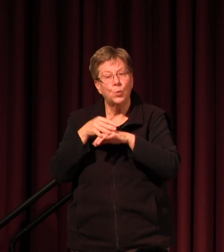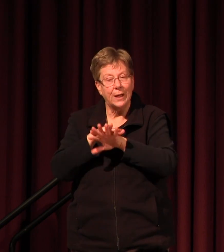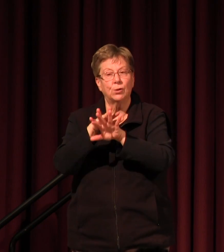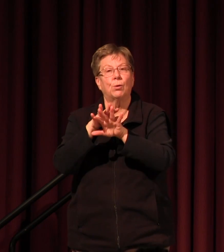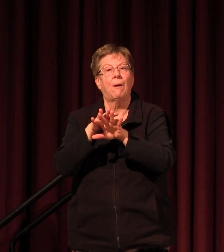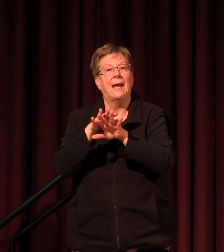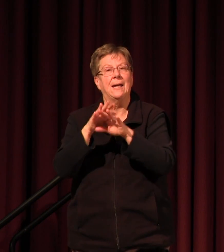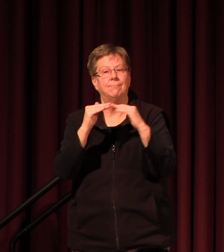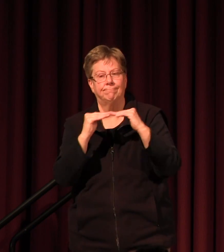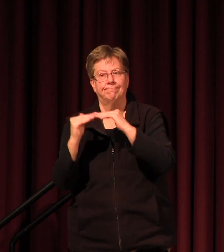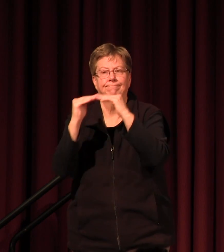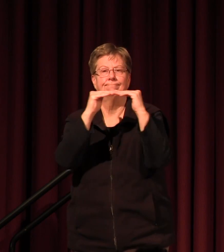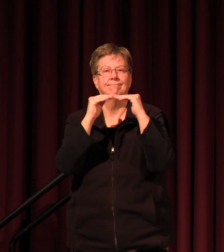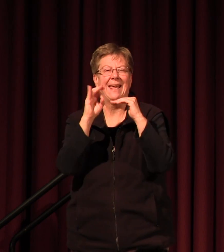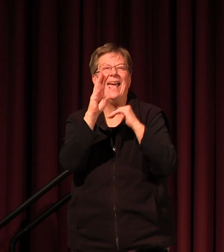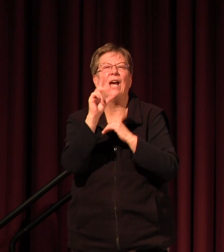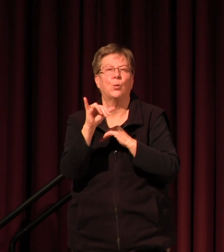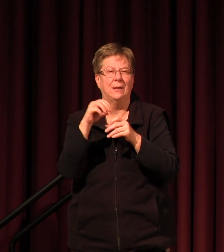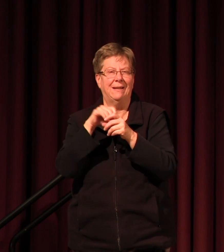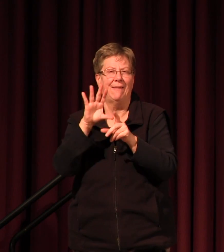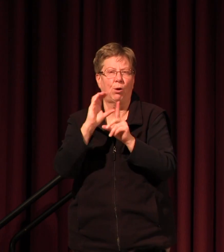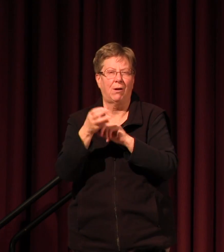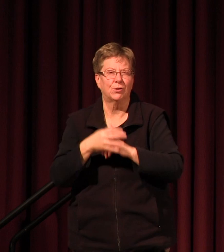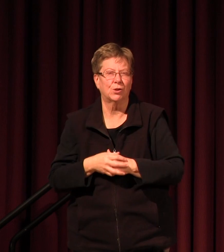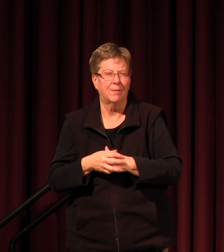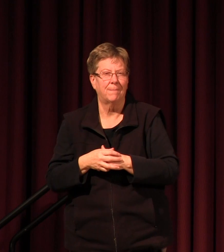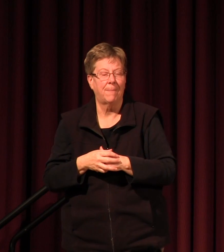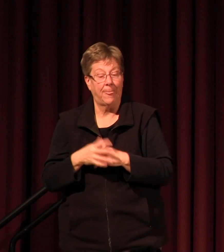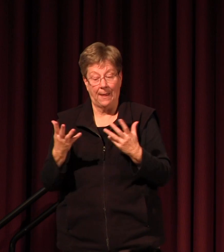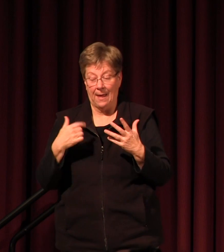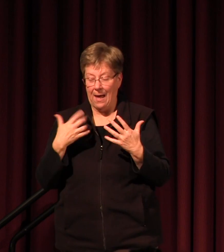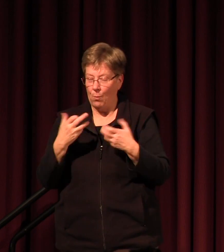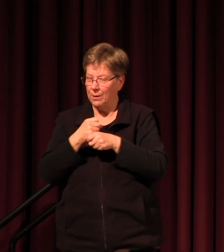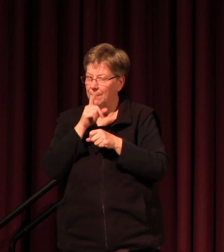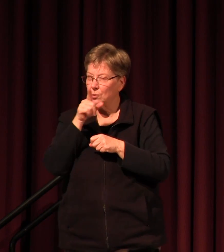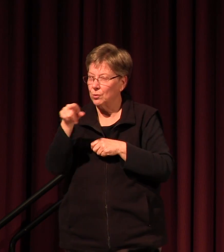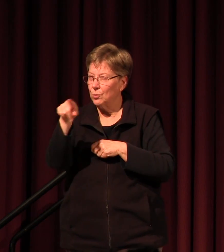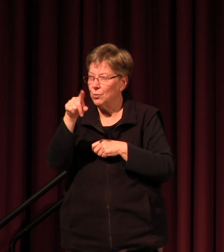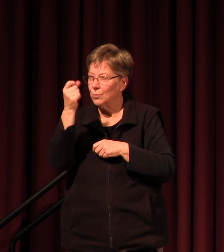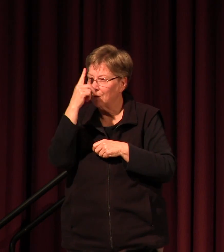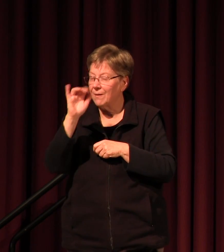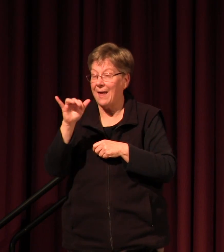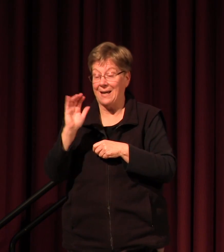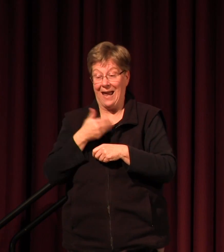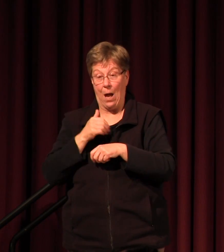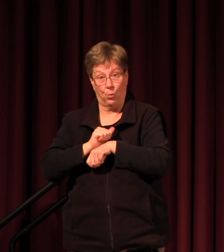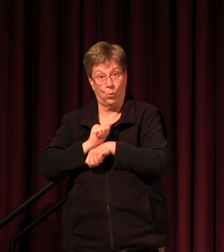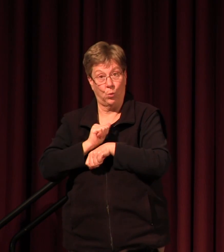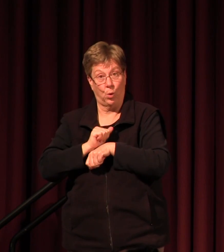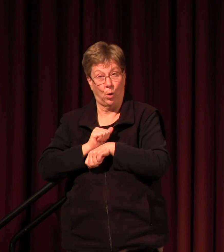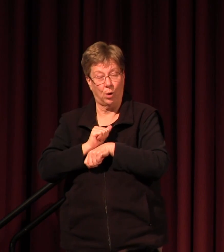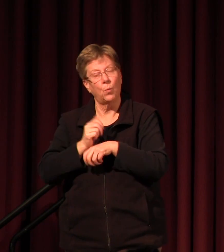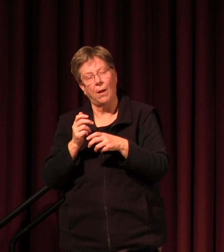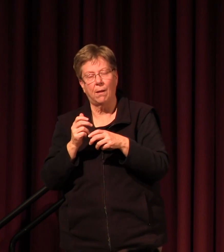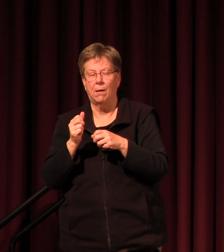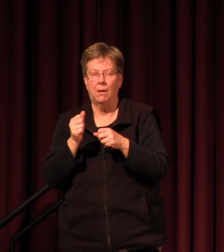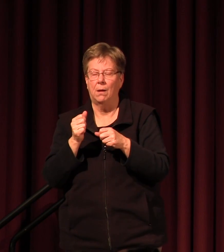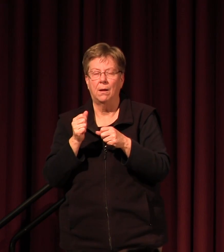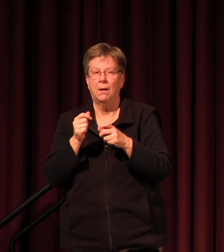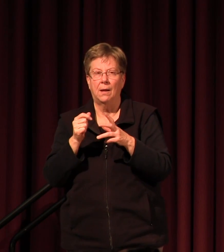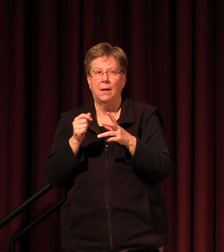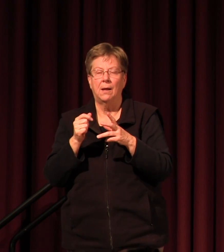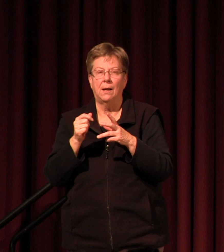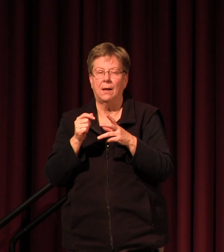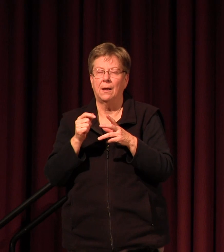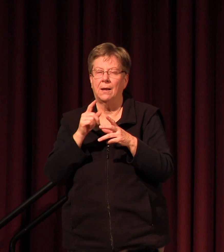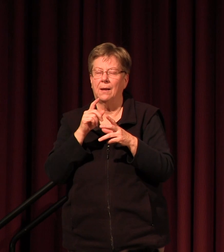their culture. A thing that I want to make sure that you understand, though, is that our work, while it's multidisciplinary, is rooted